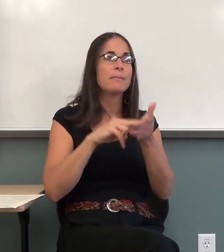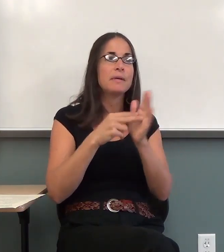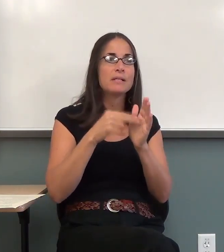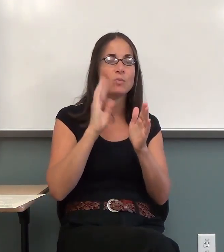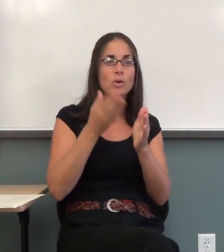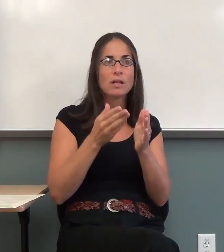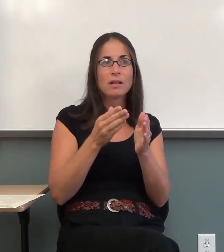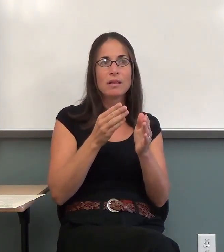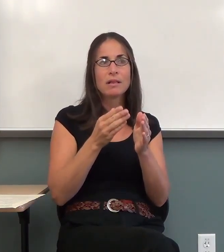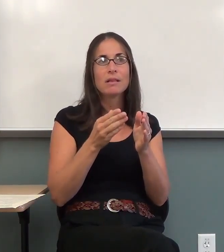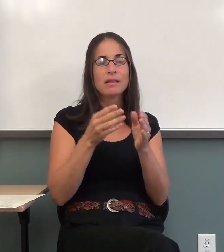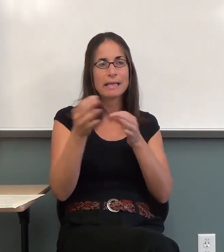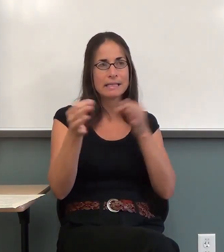When. There we go, when.